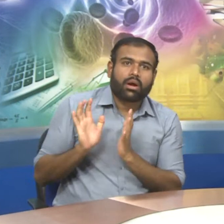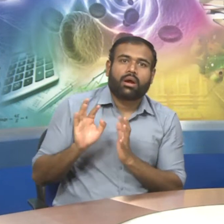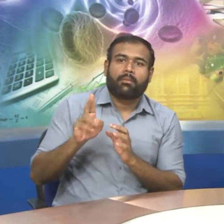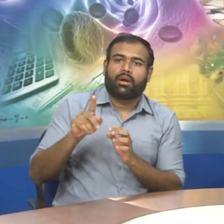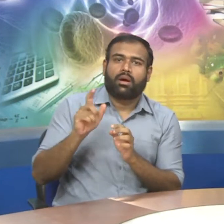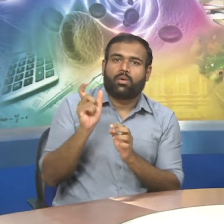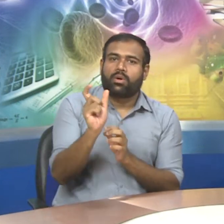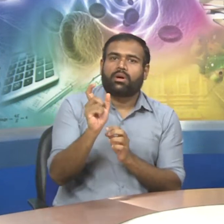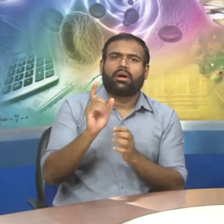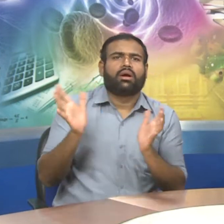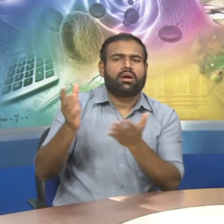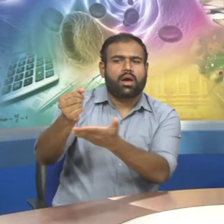It is helped me.